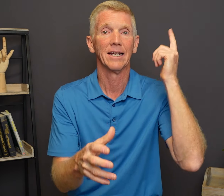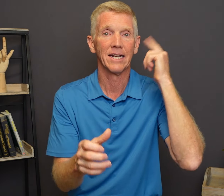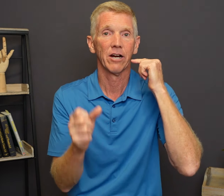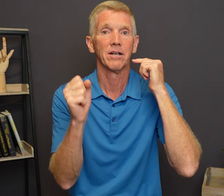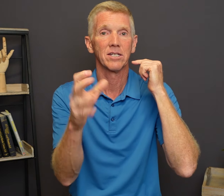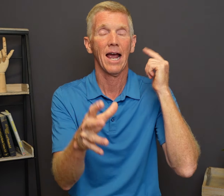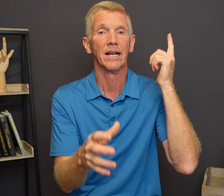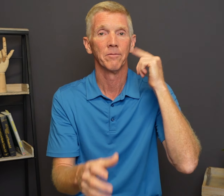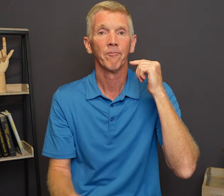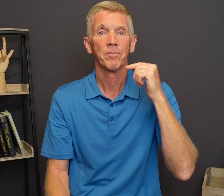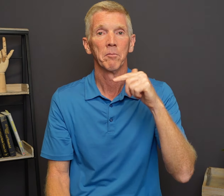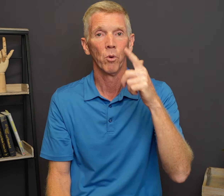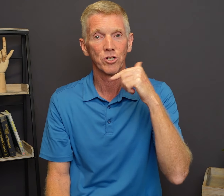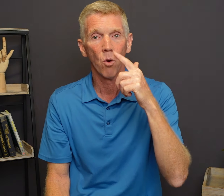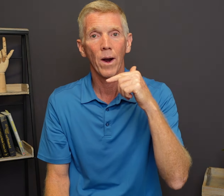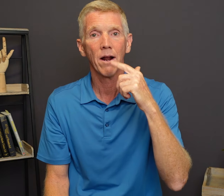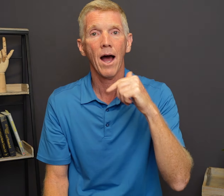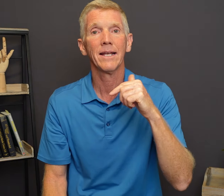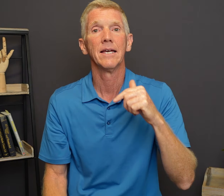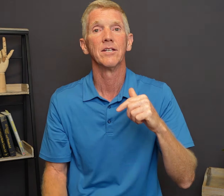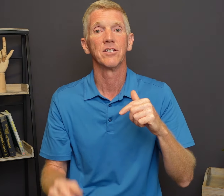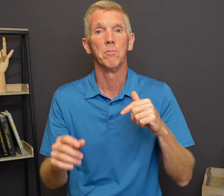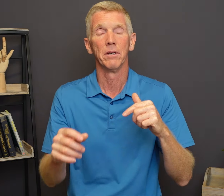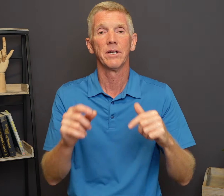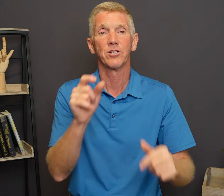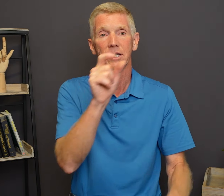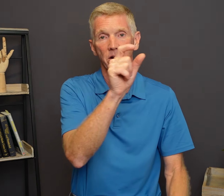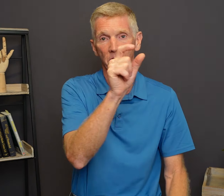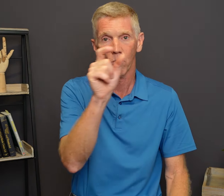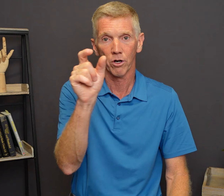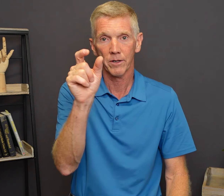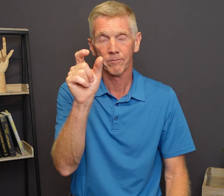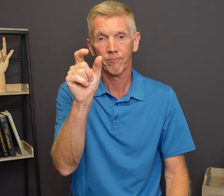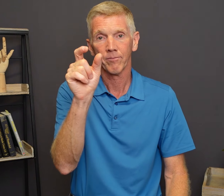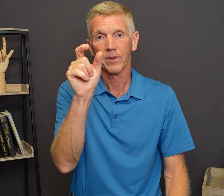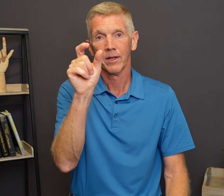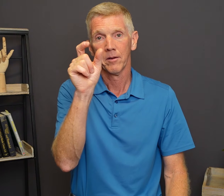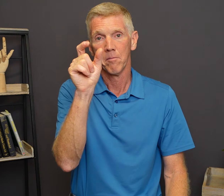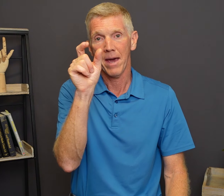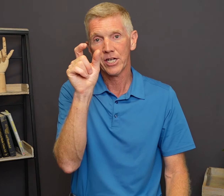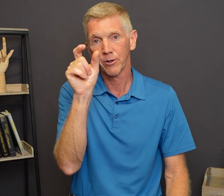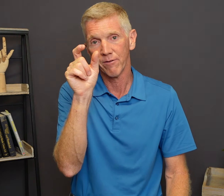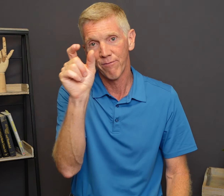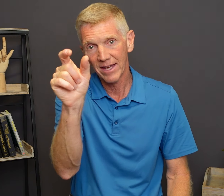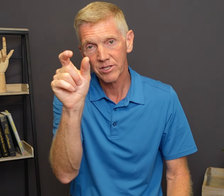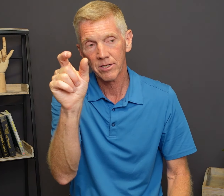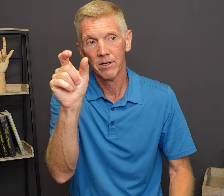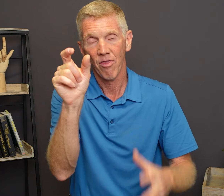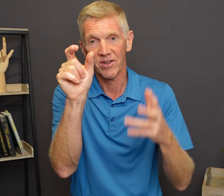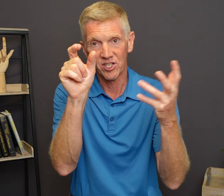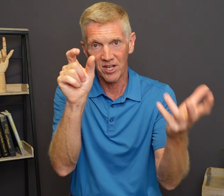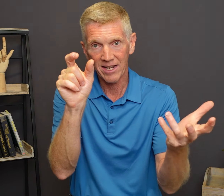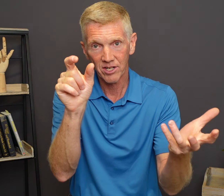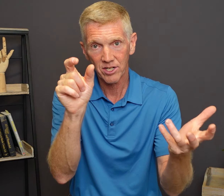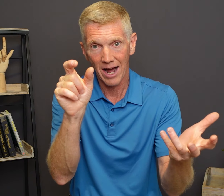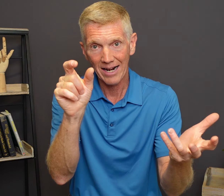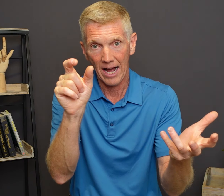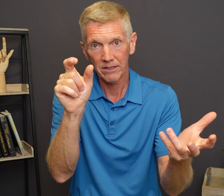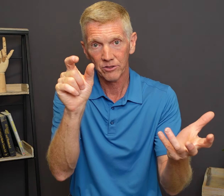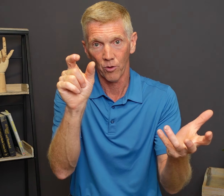hear it, sign it. But what's going on is the ability to hear a word, make sure it fits the sentence that's gone on, so the